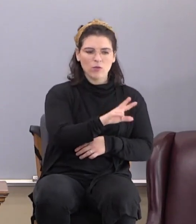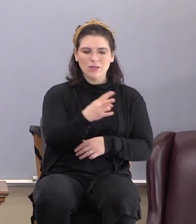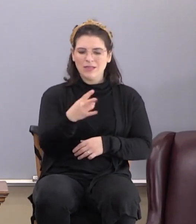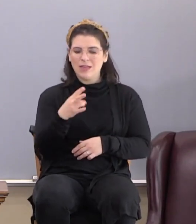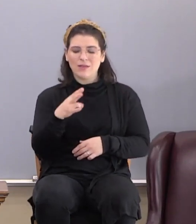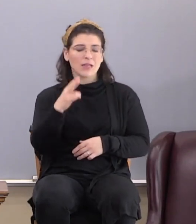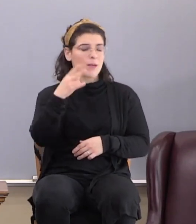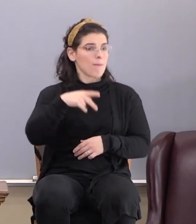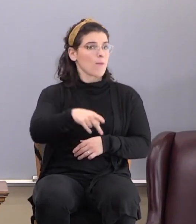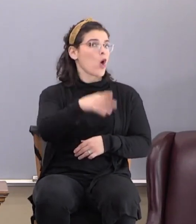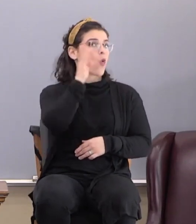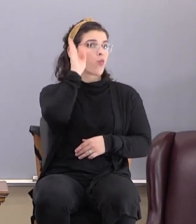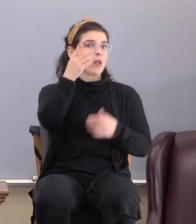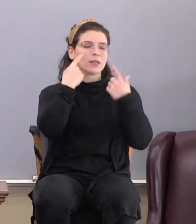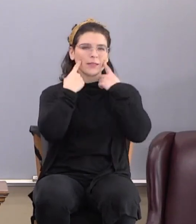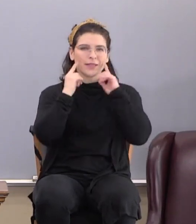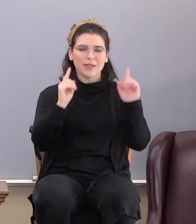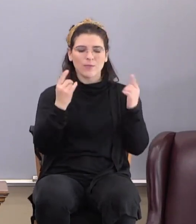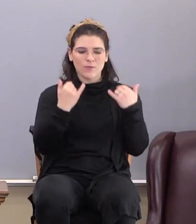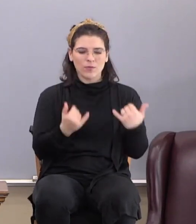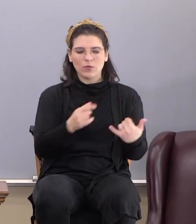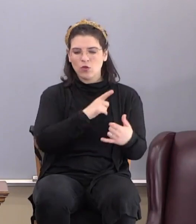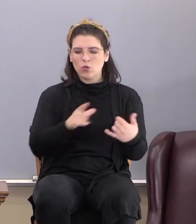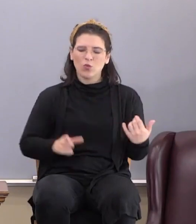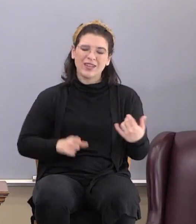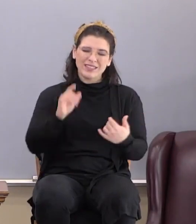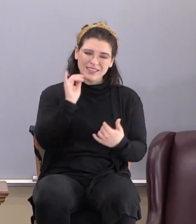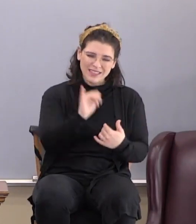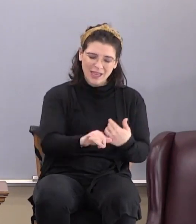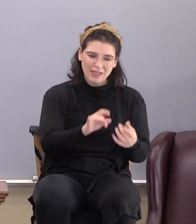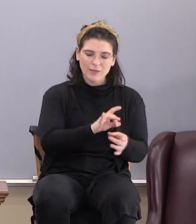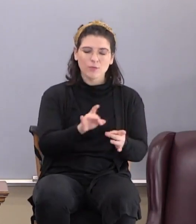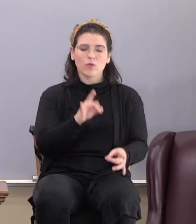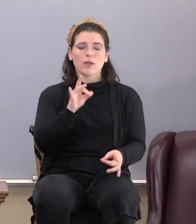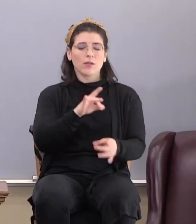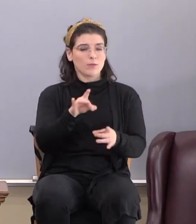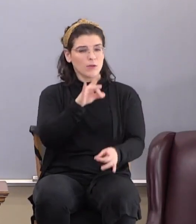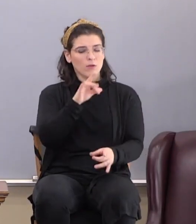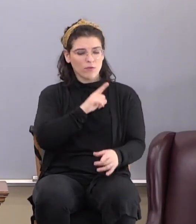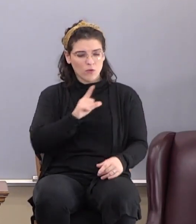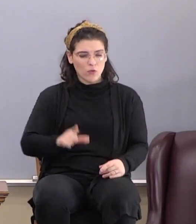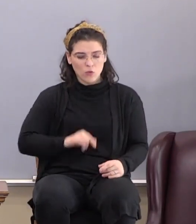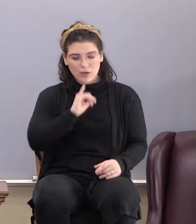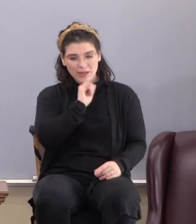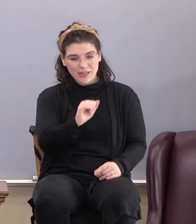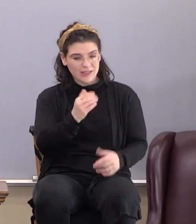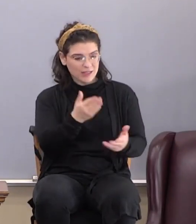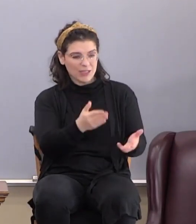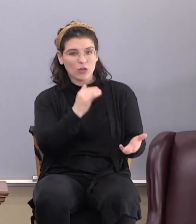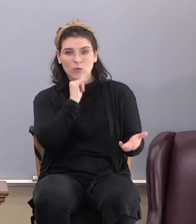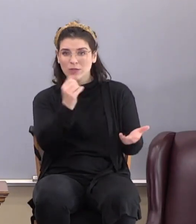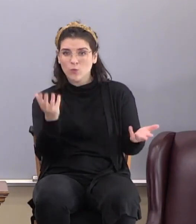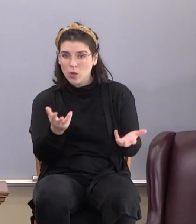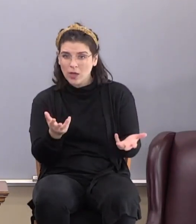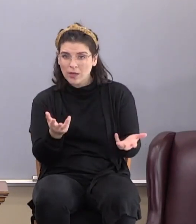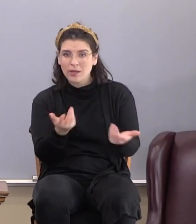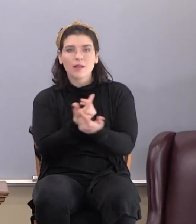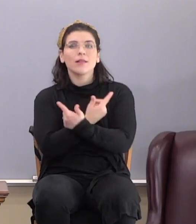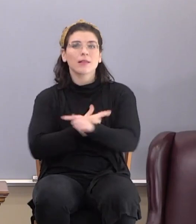declare, now the Lord is that Spirit, and where the Spirit of the Lord is, there is what?